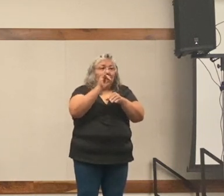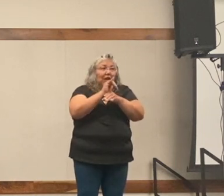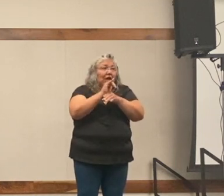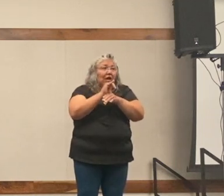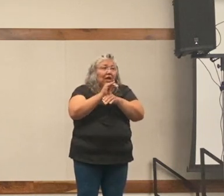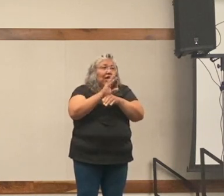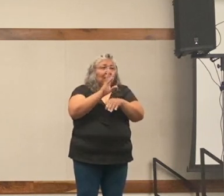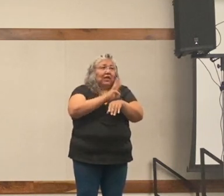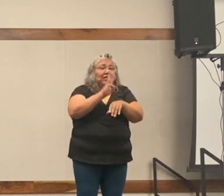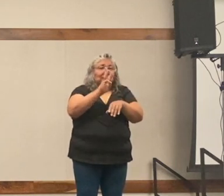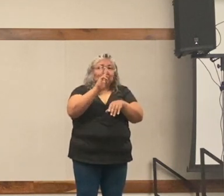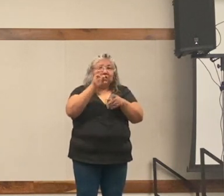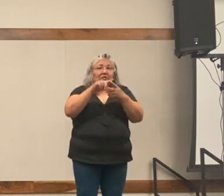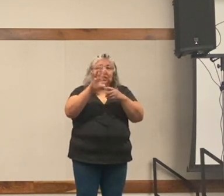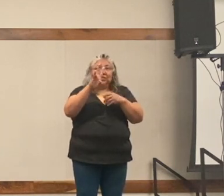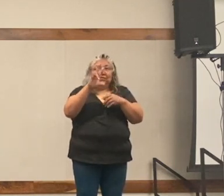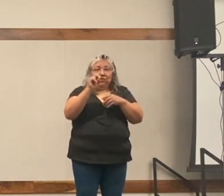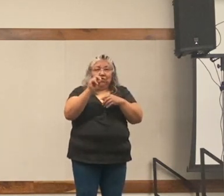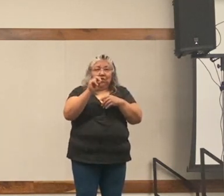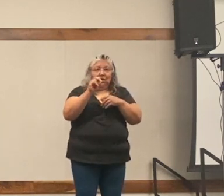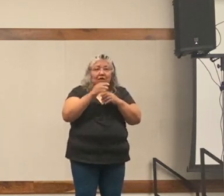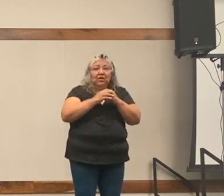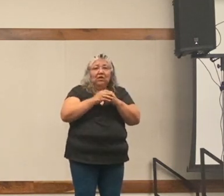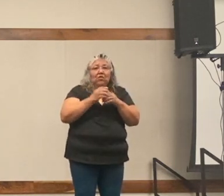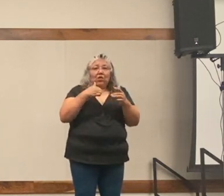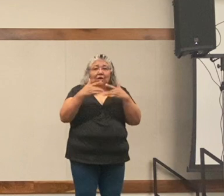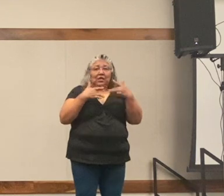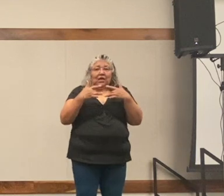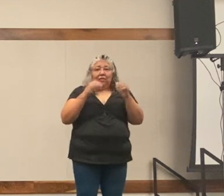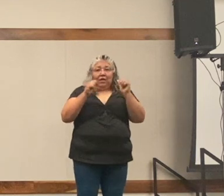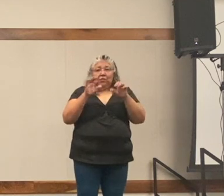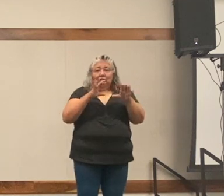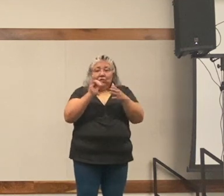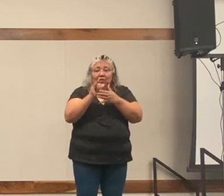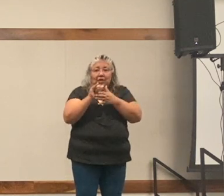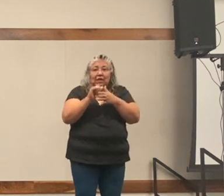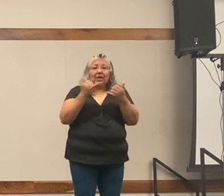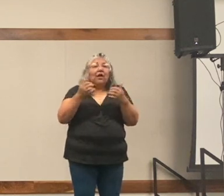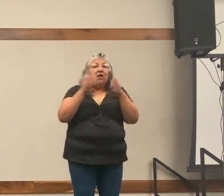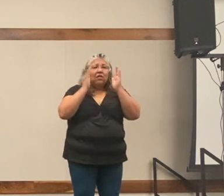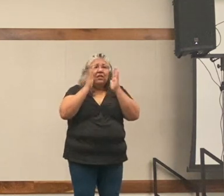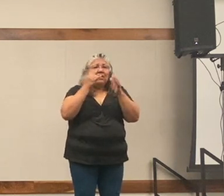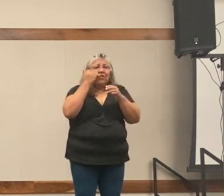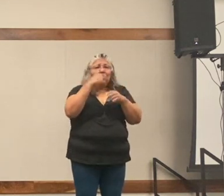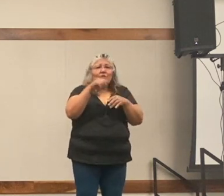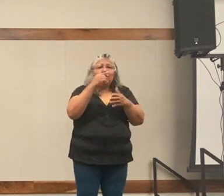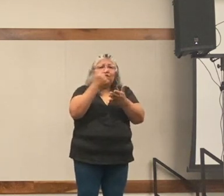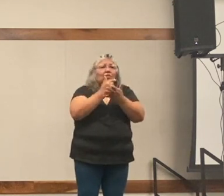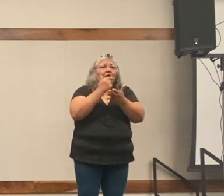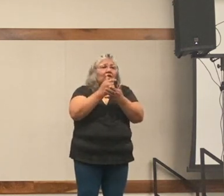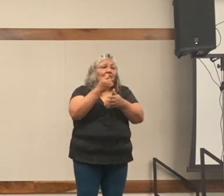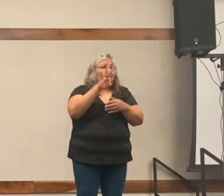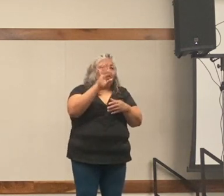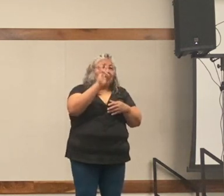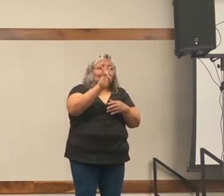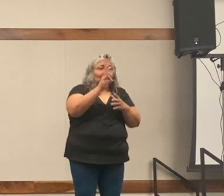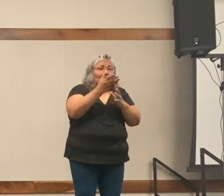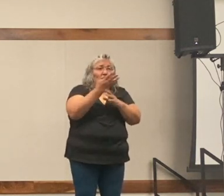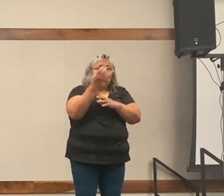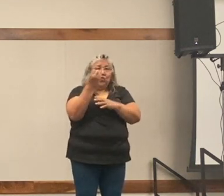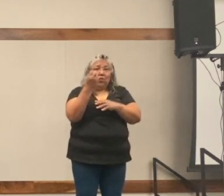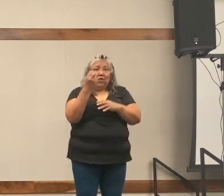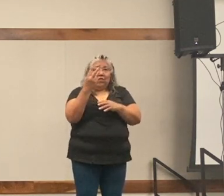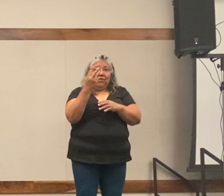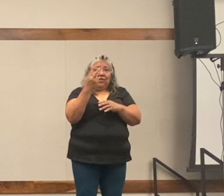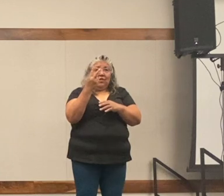from 6 to 7:30, and we're excited to be able to kick that off. Well, listen, if you are in the grades of 7th through